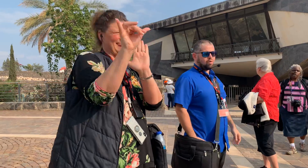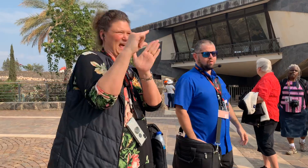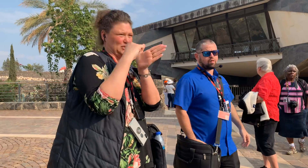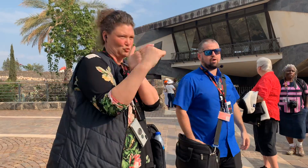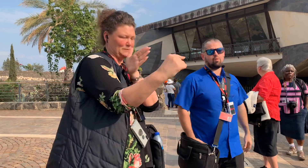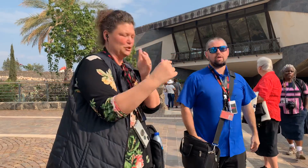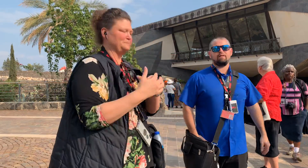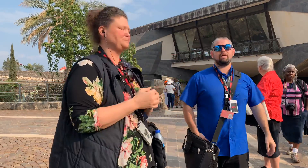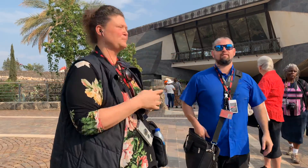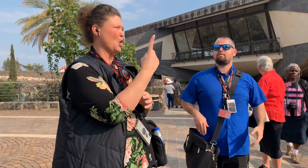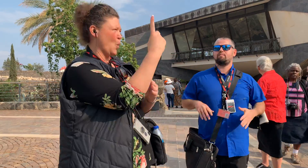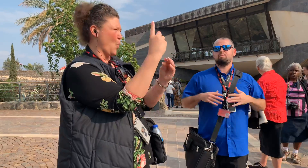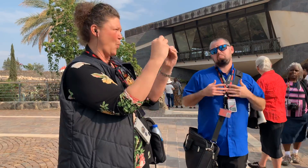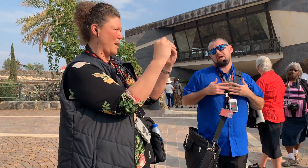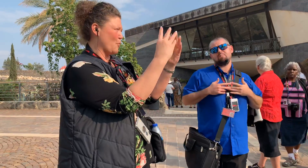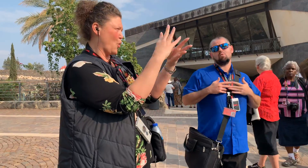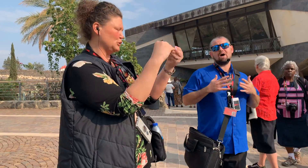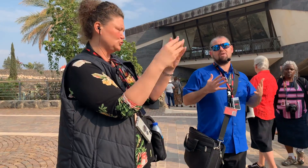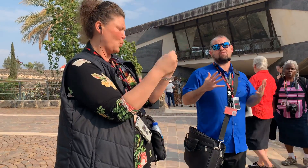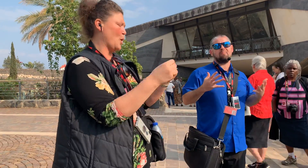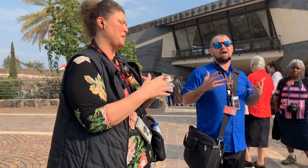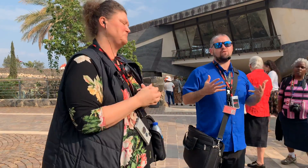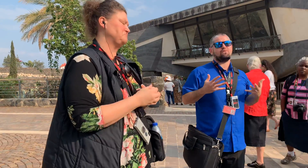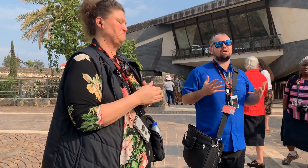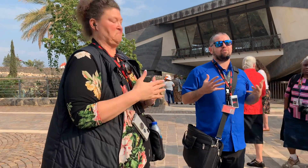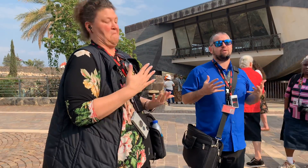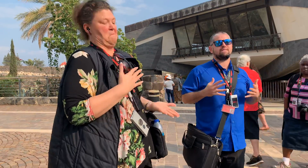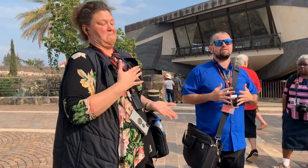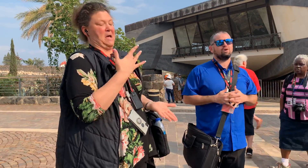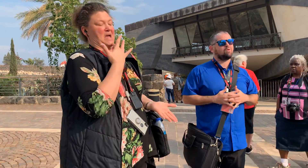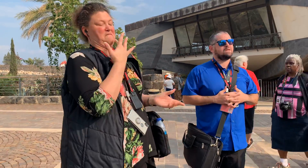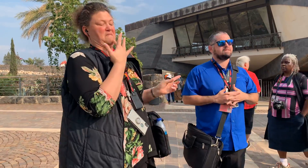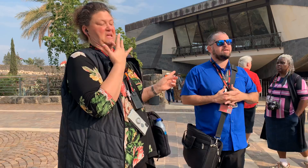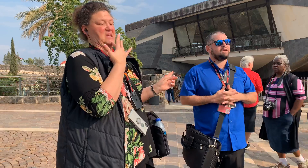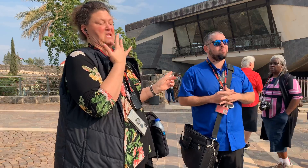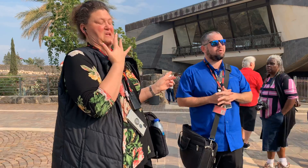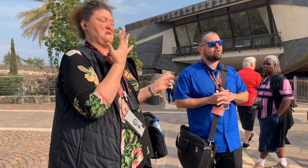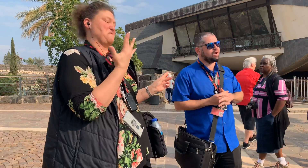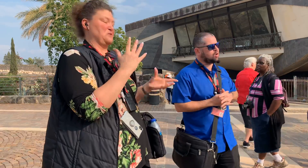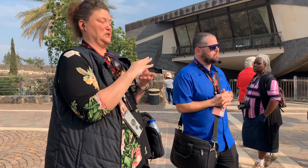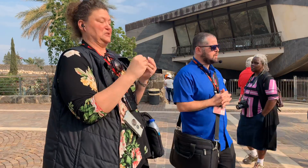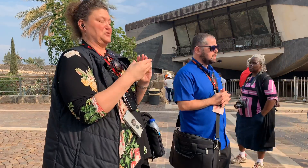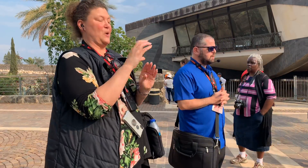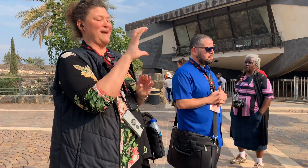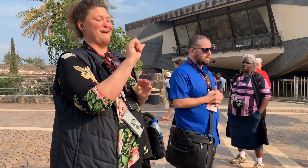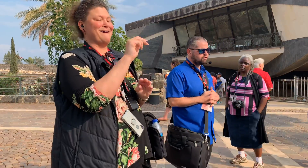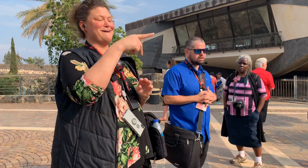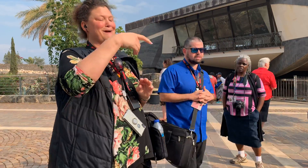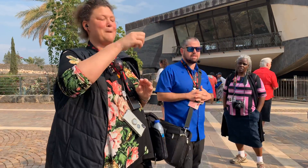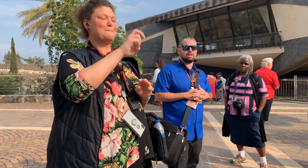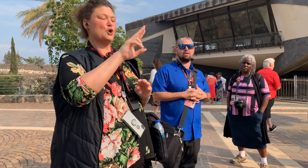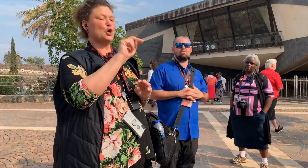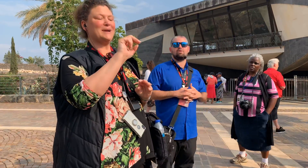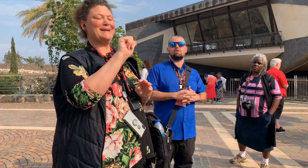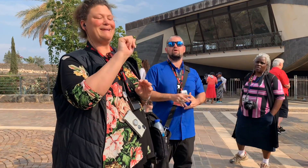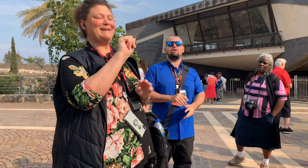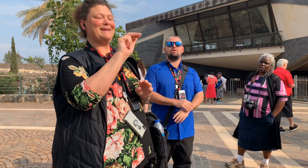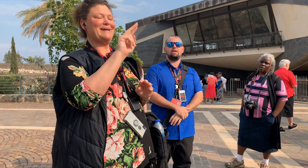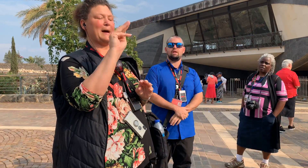One more story that maybe one of my favorite stories in Capernaum mentions